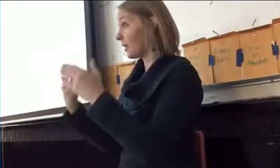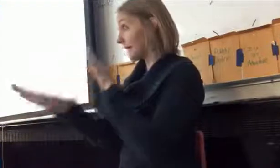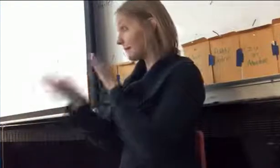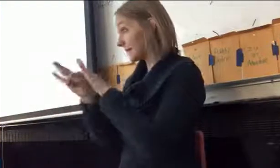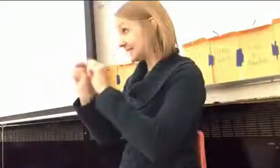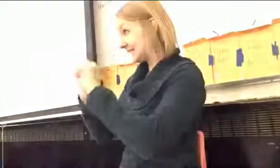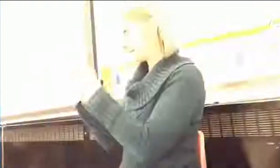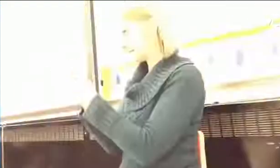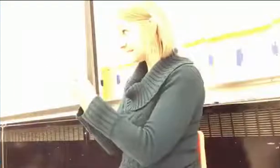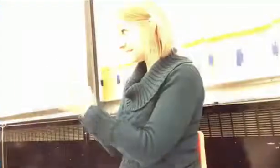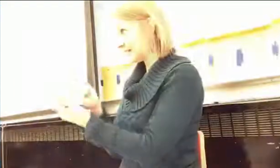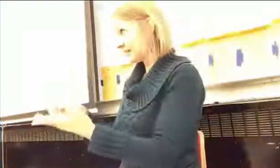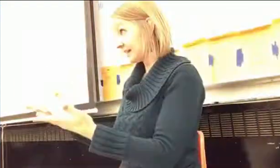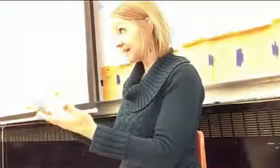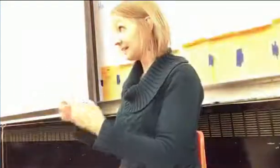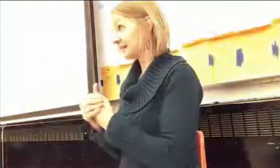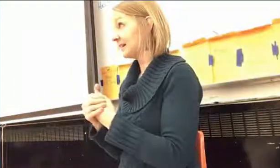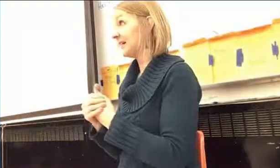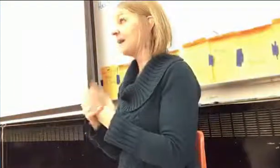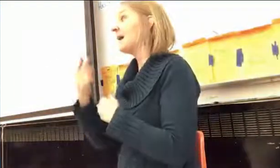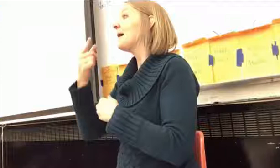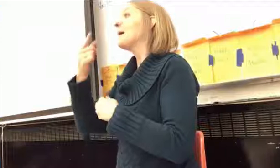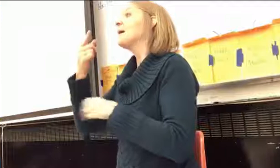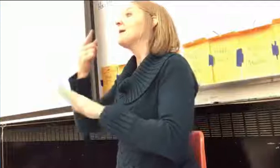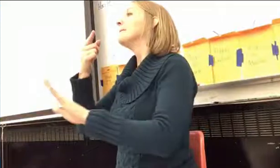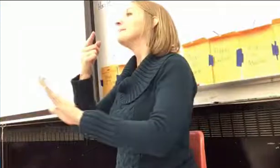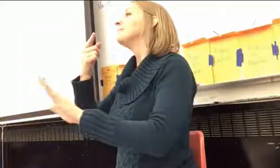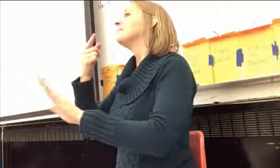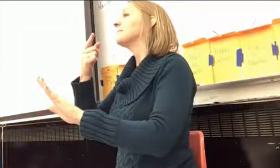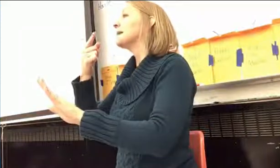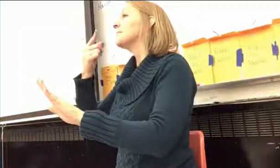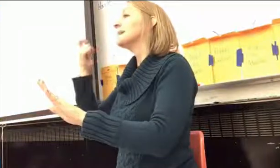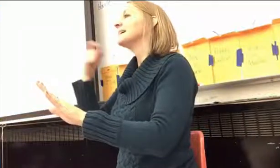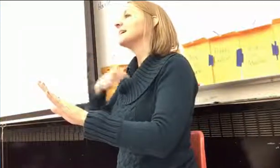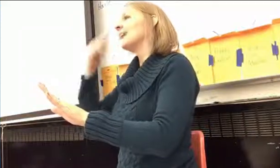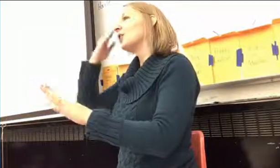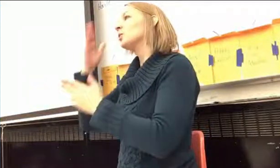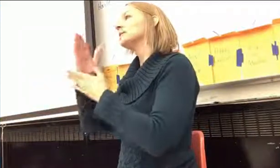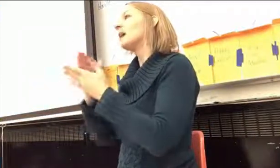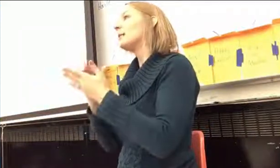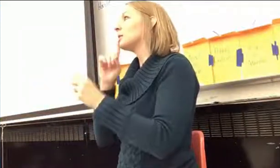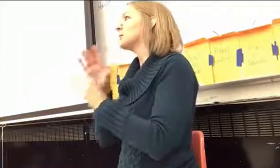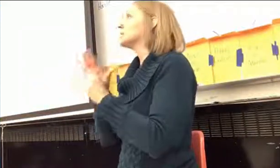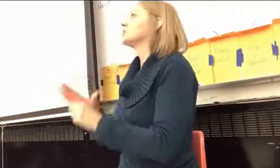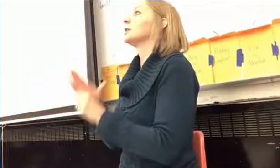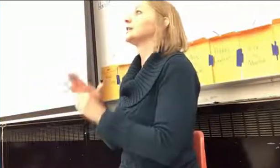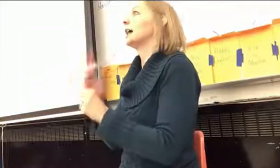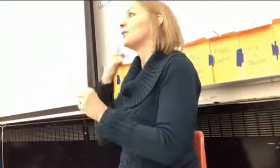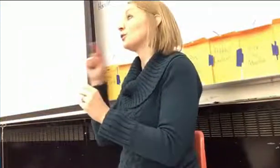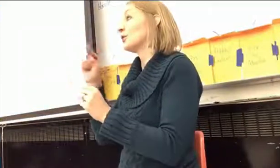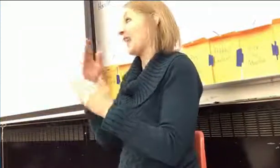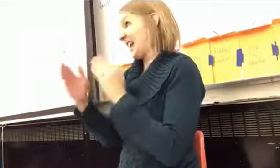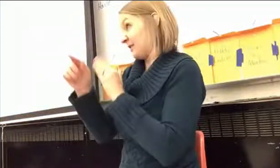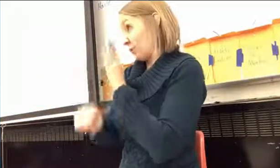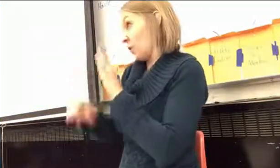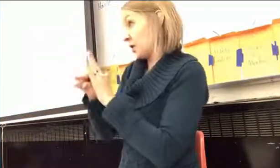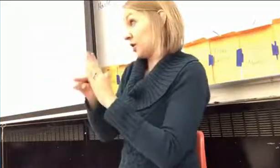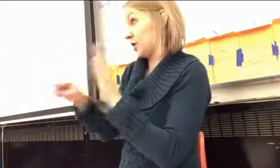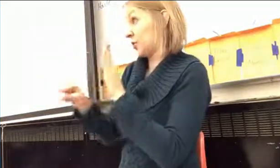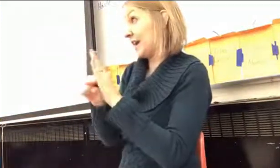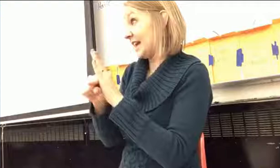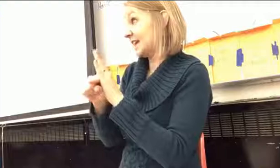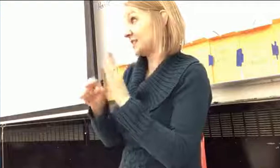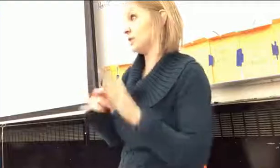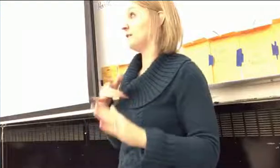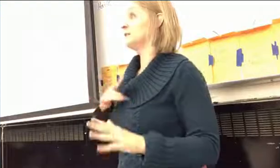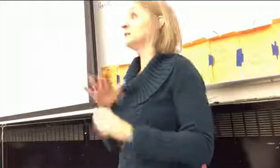like that. Because of the fact that I know some of you are really stressed out for quarter grades, and you feel a